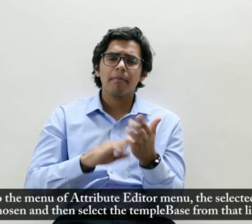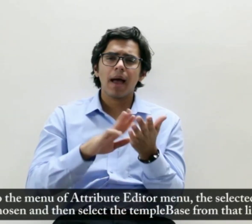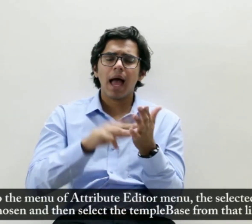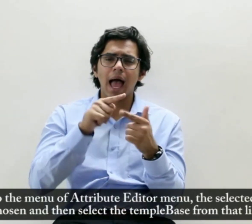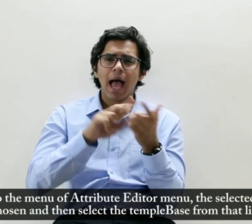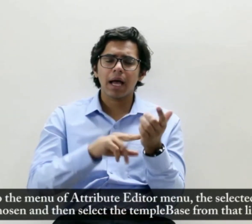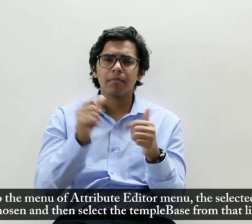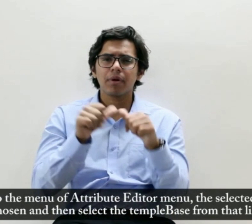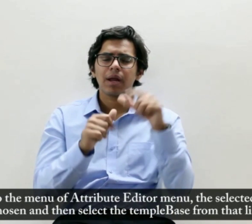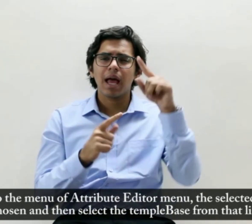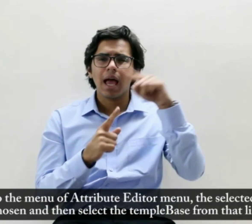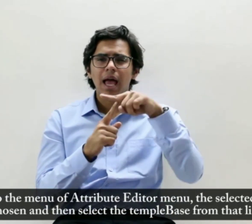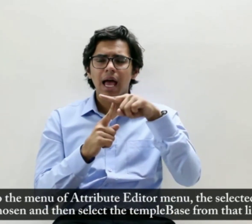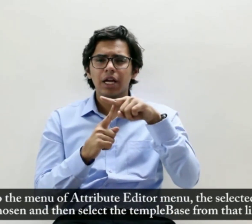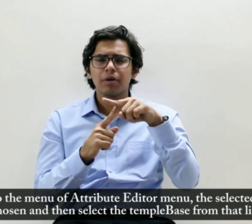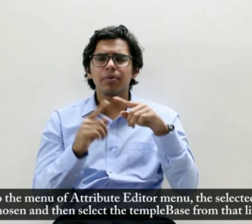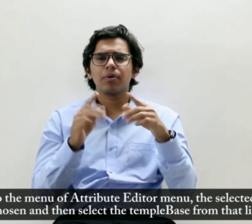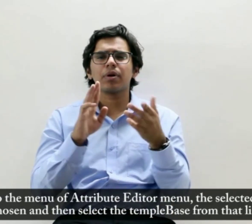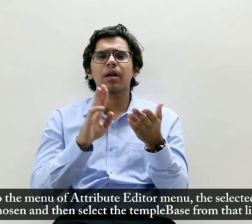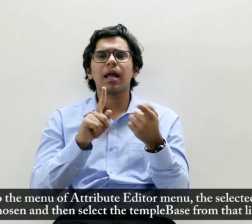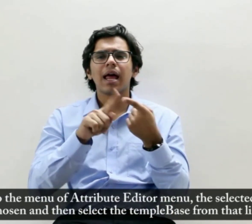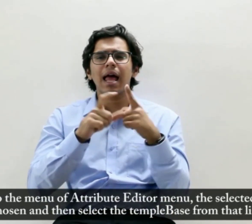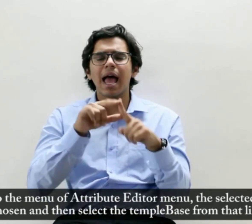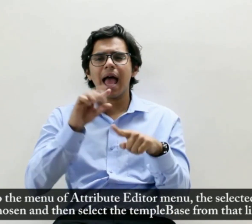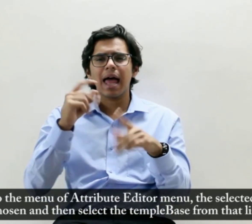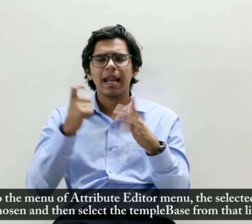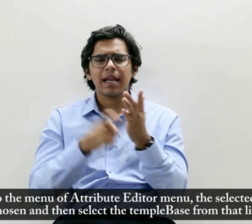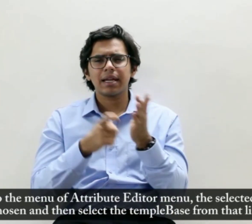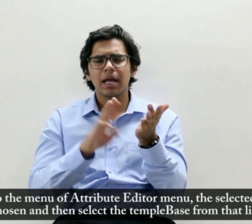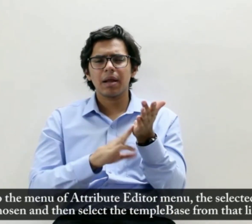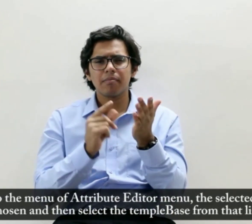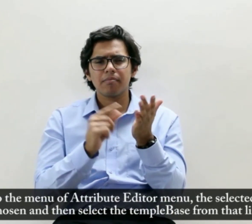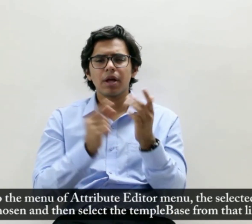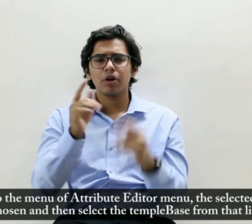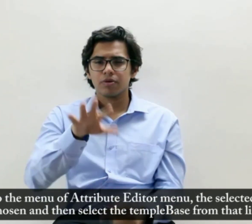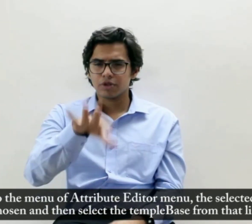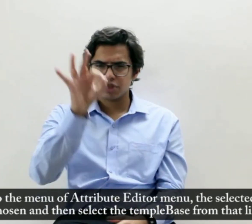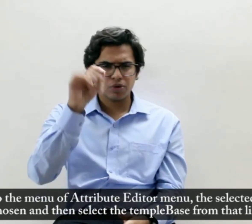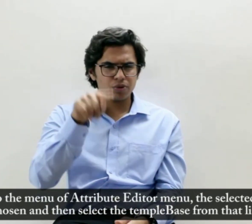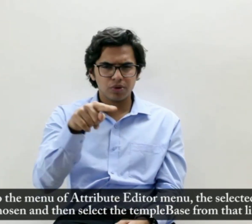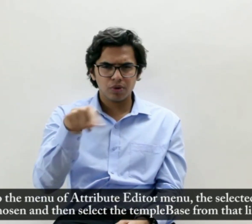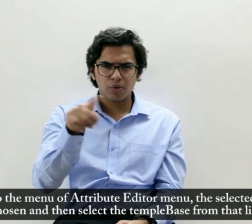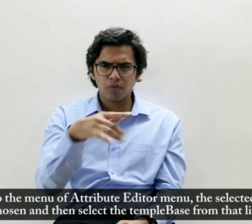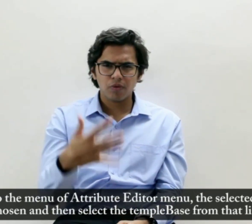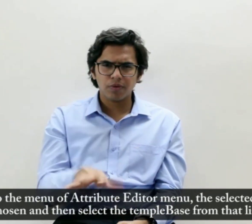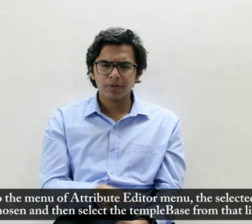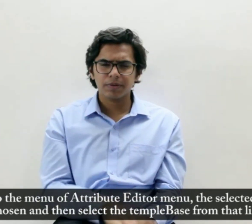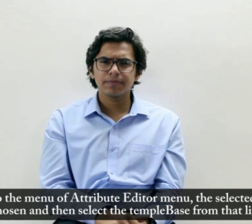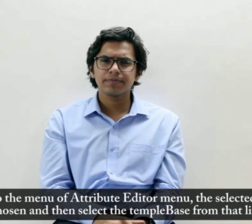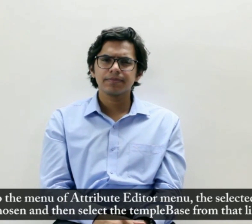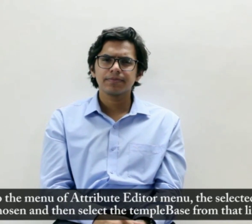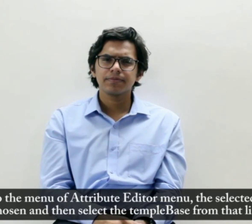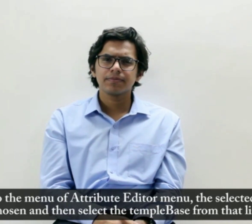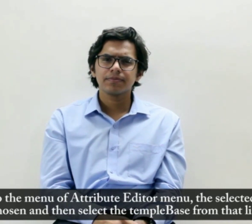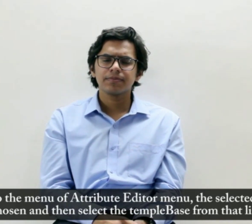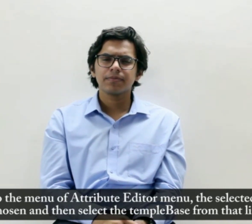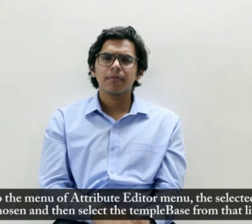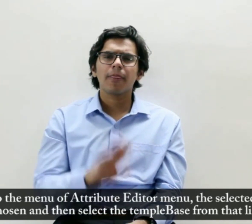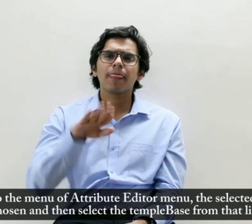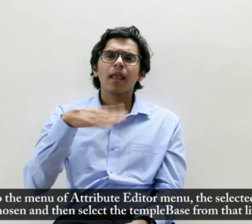Going back to the menu of Attribute Editor menu, the selected menu item is chosen and then select